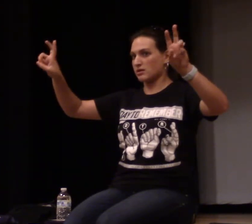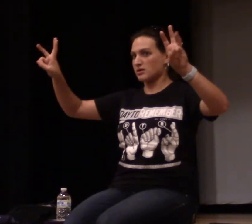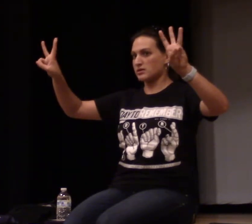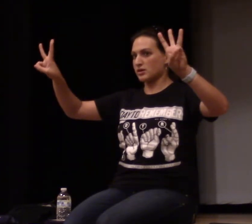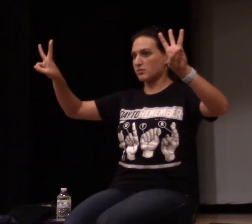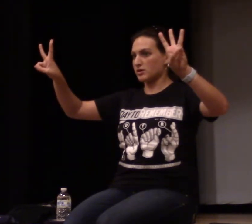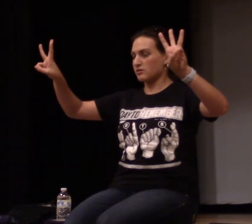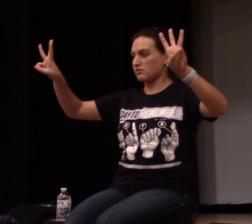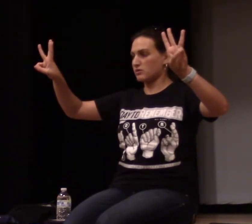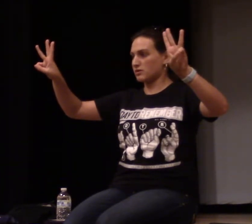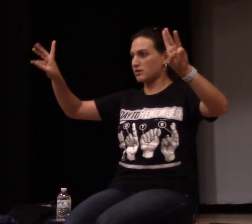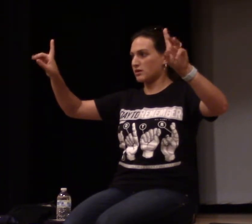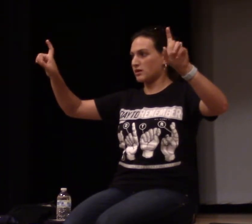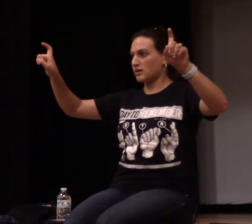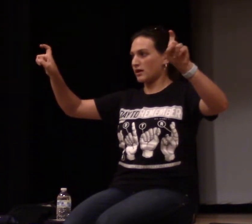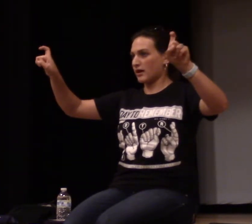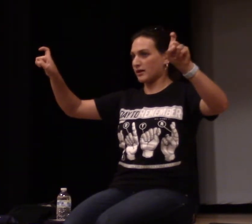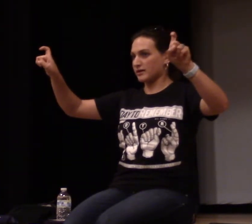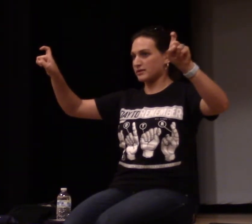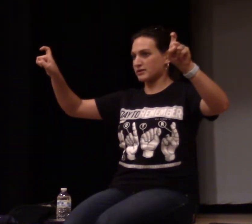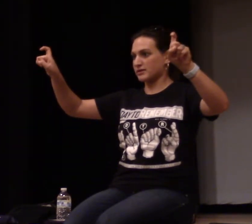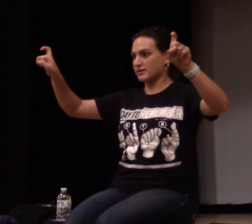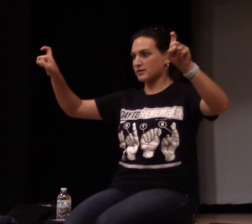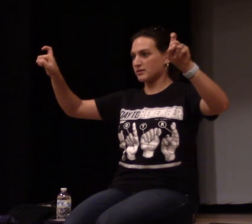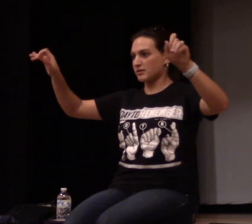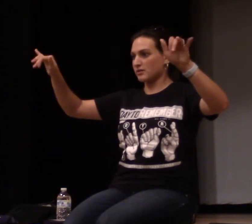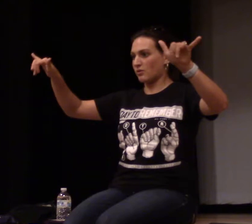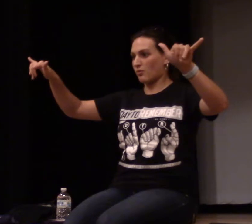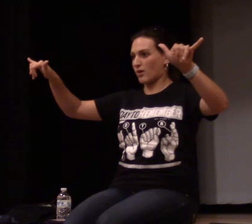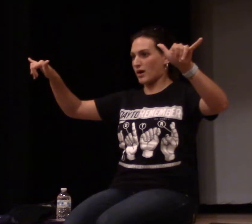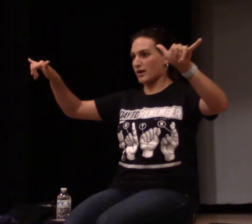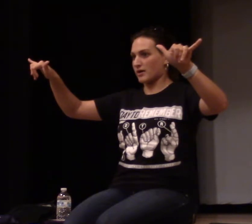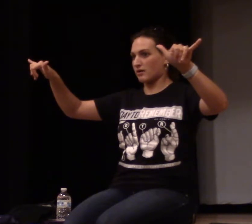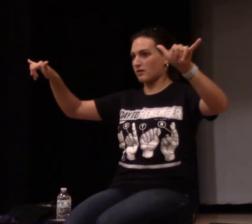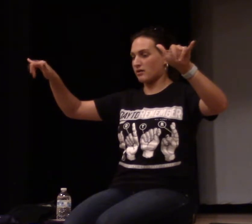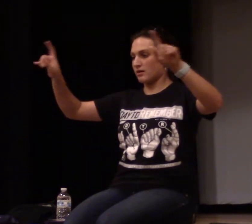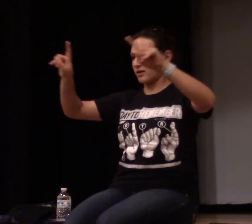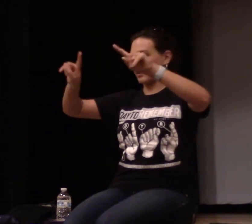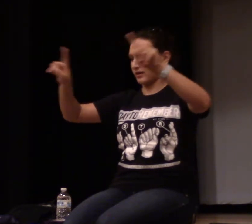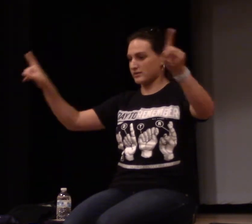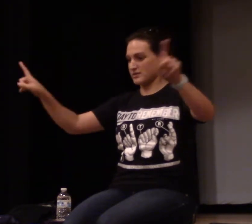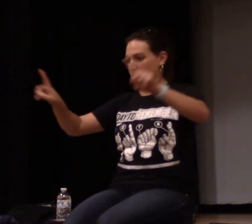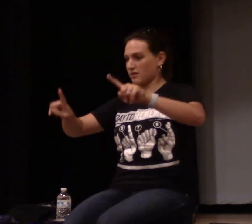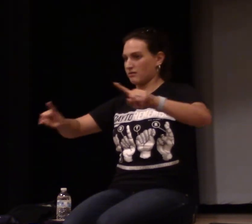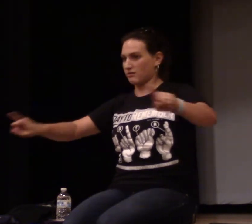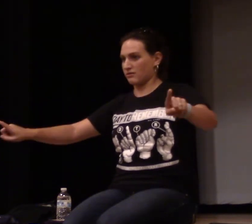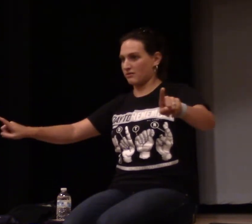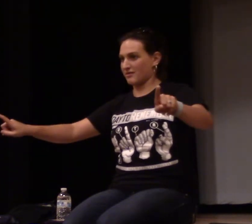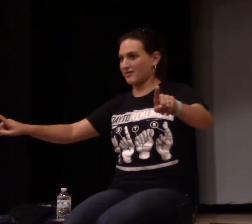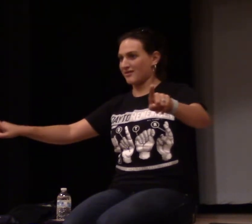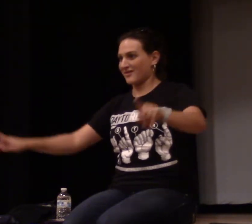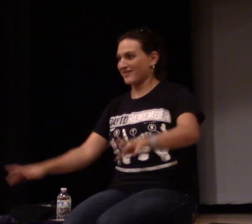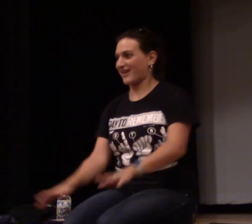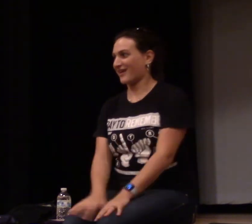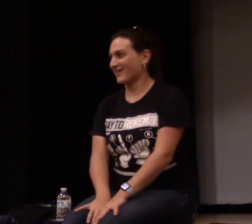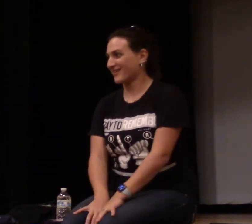W, X, Y, and Z. Yeah,